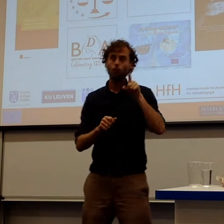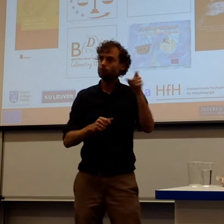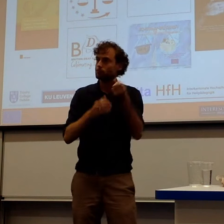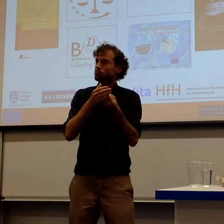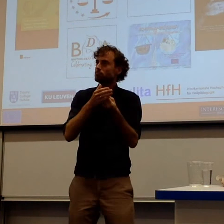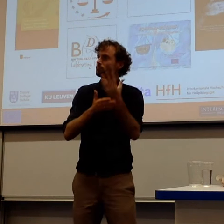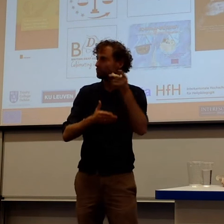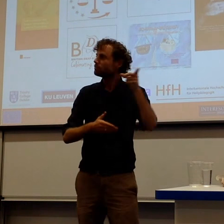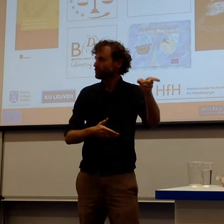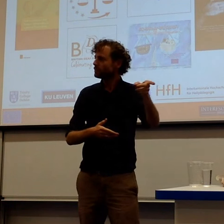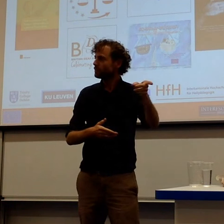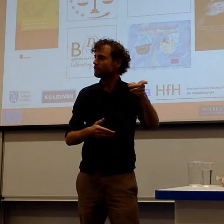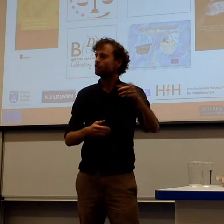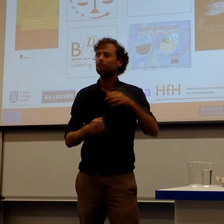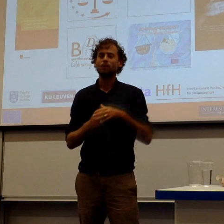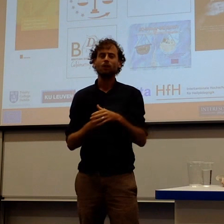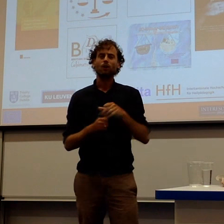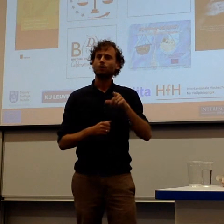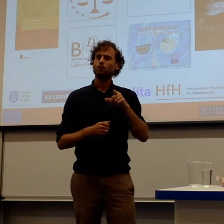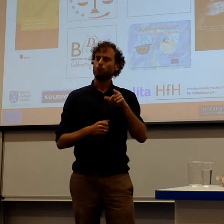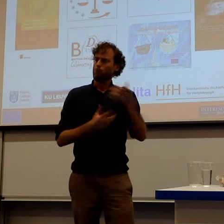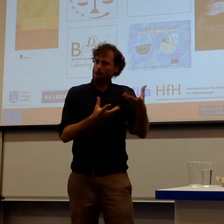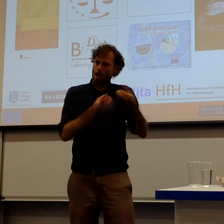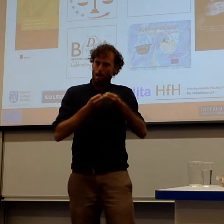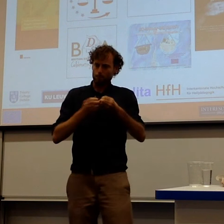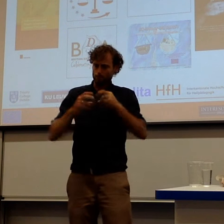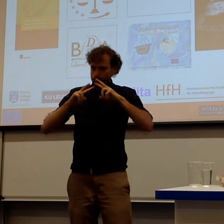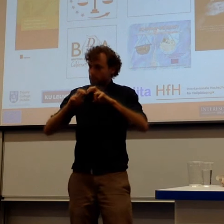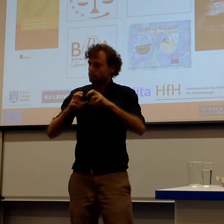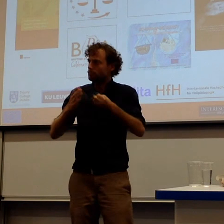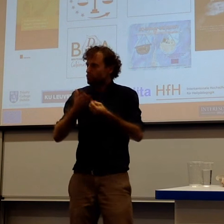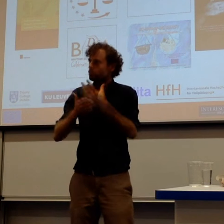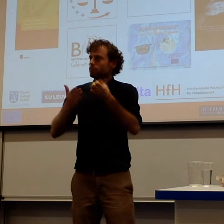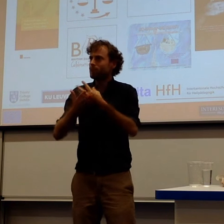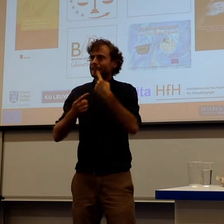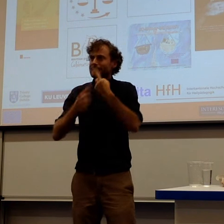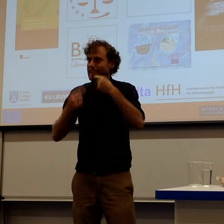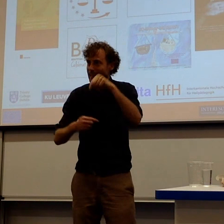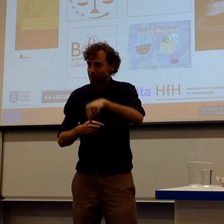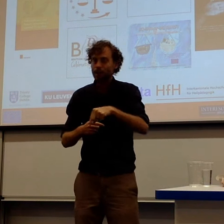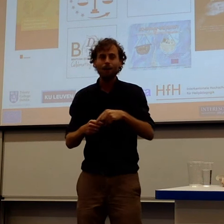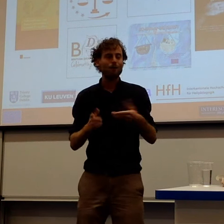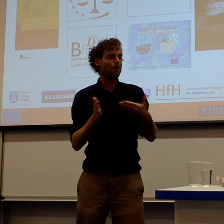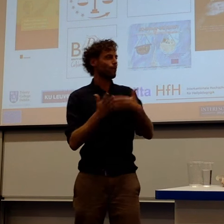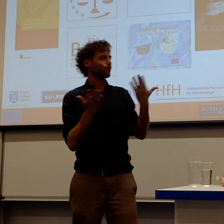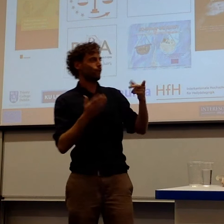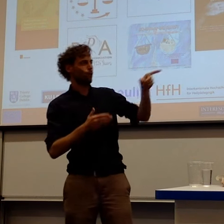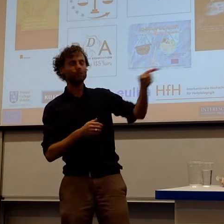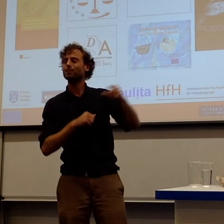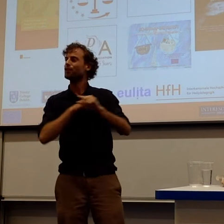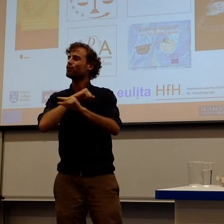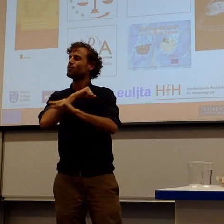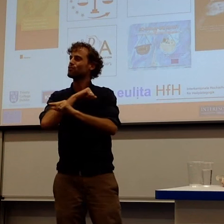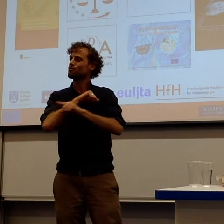We also have been working in collaboration with BDA Scotland as well to help us really analyze the data.